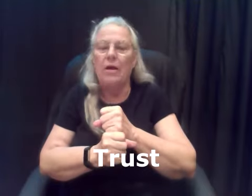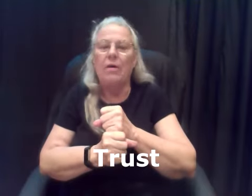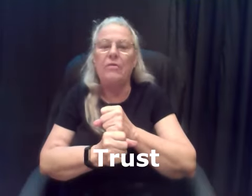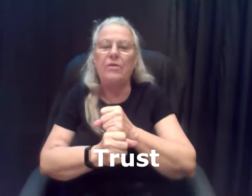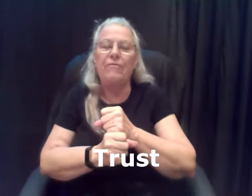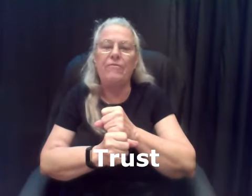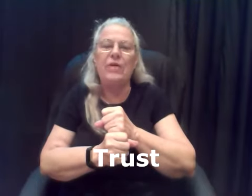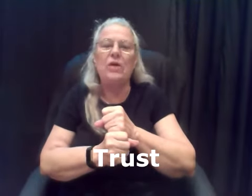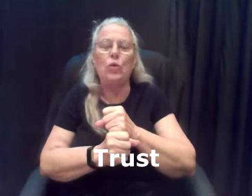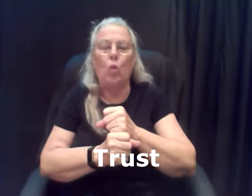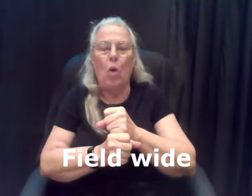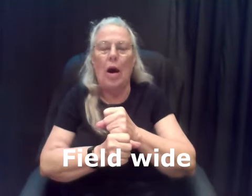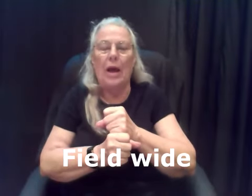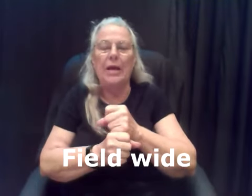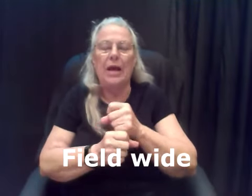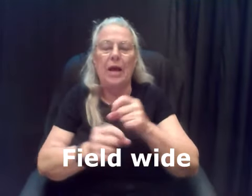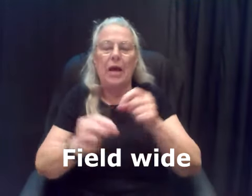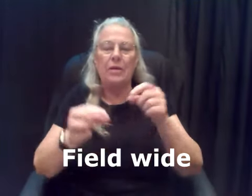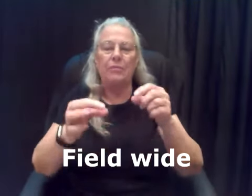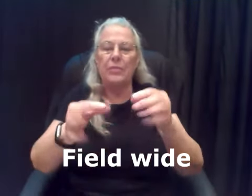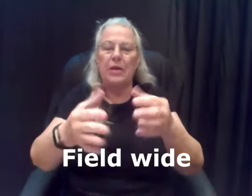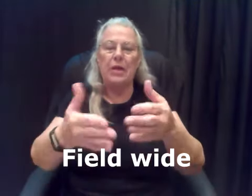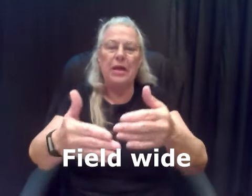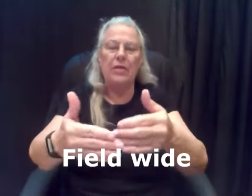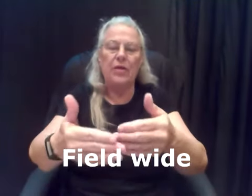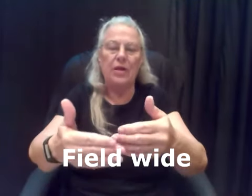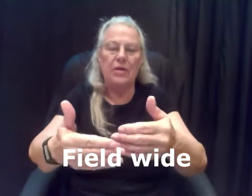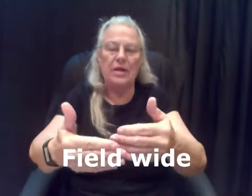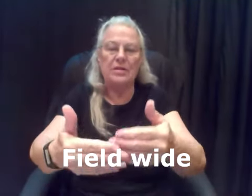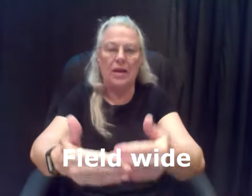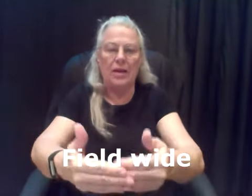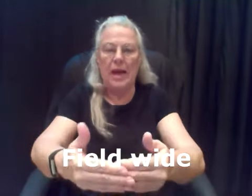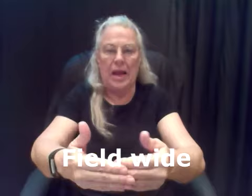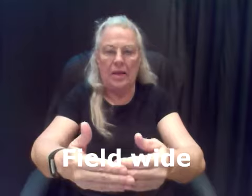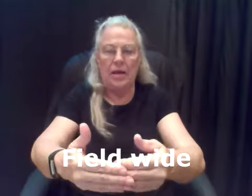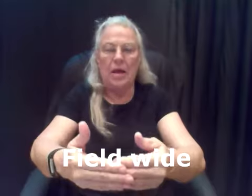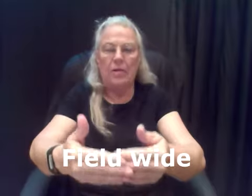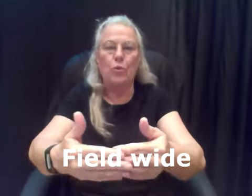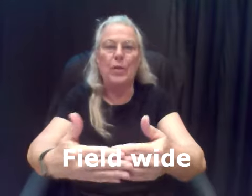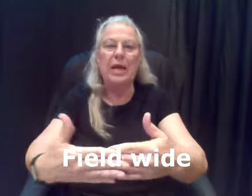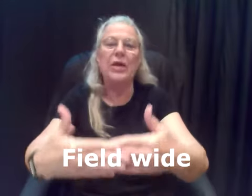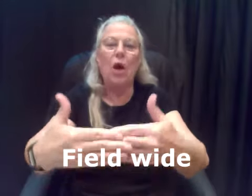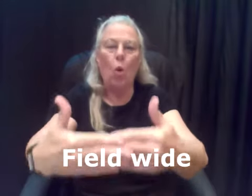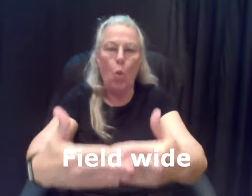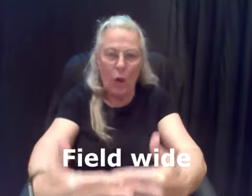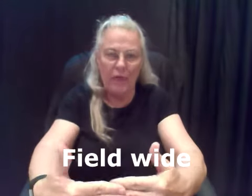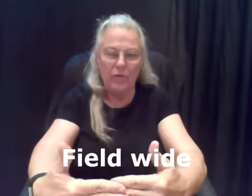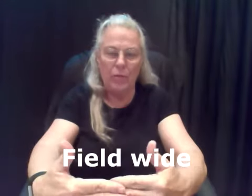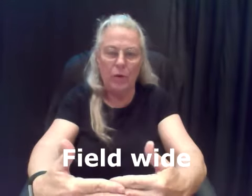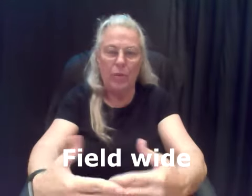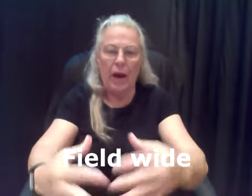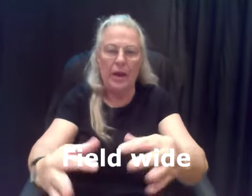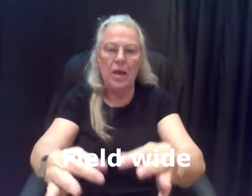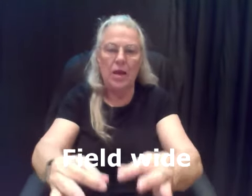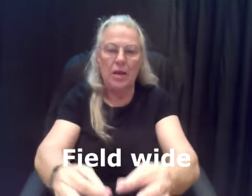The field wide, and anything that is a land, you begin away from your body,